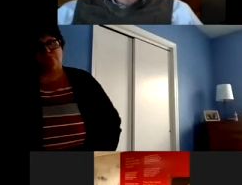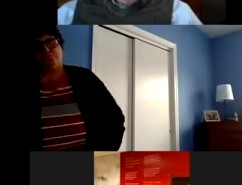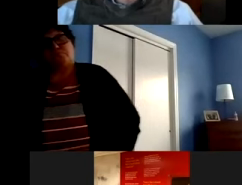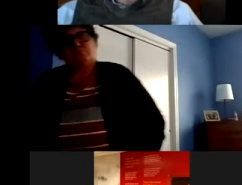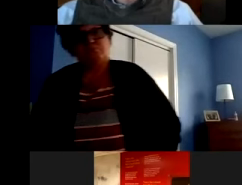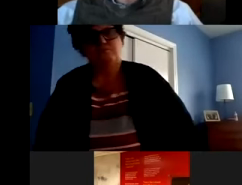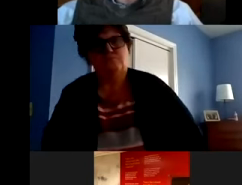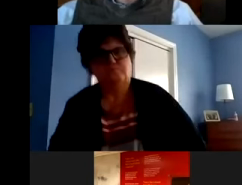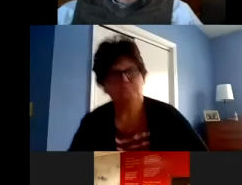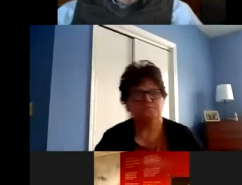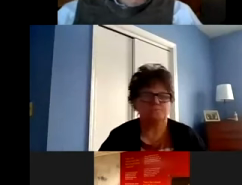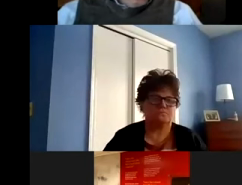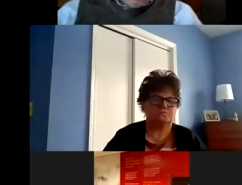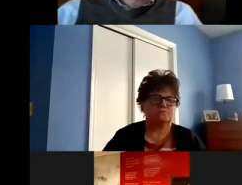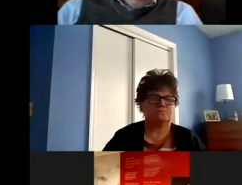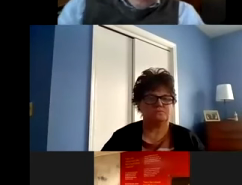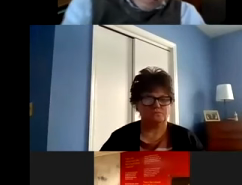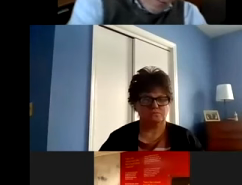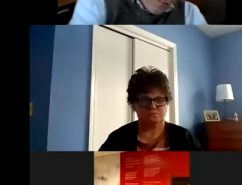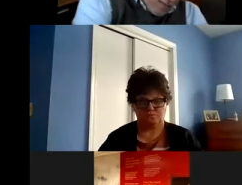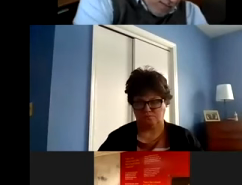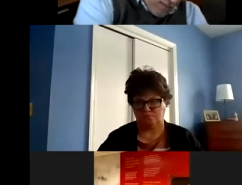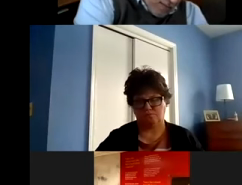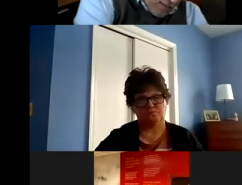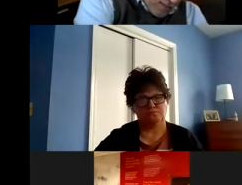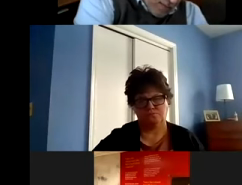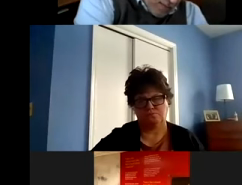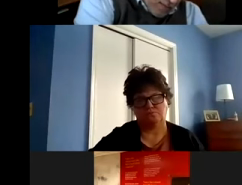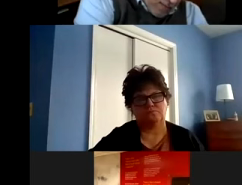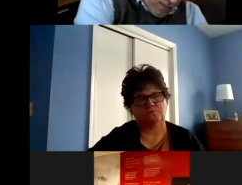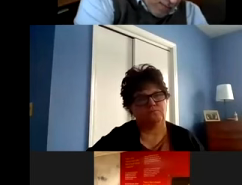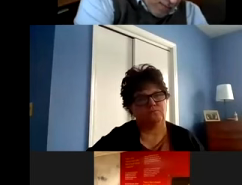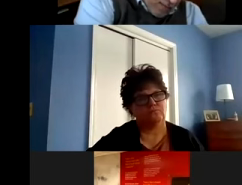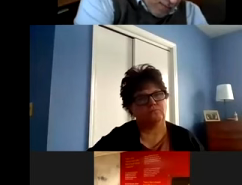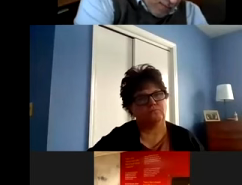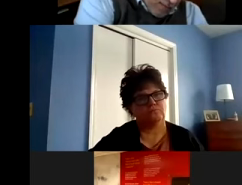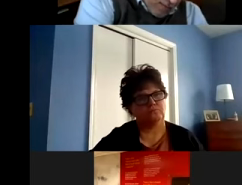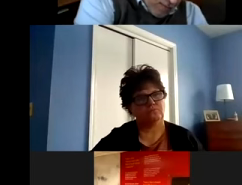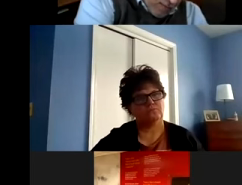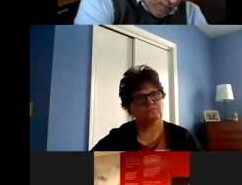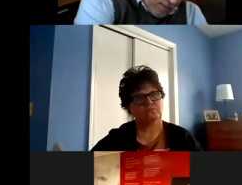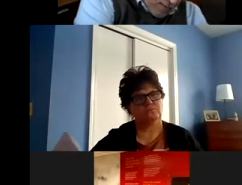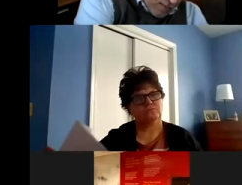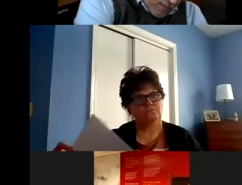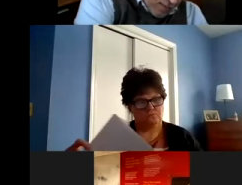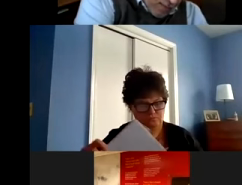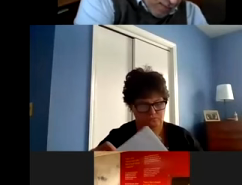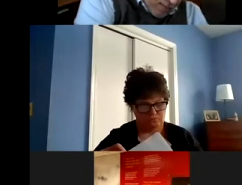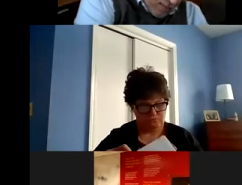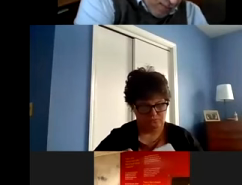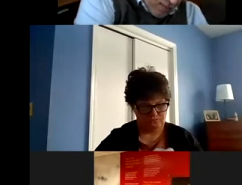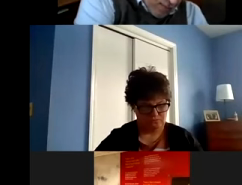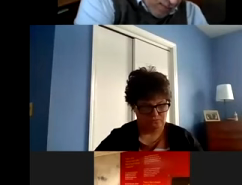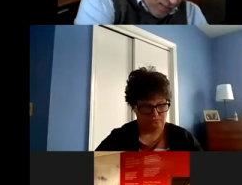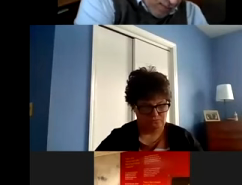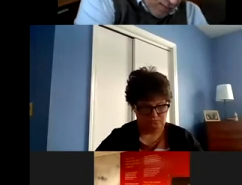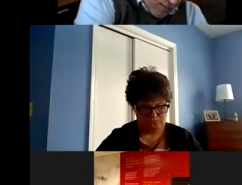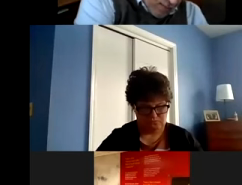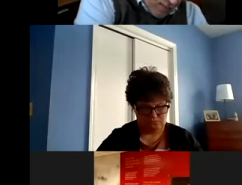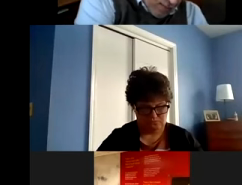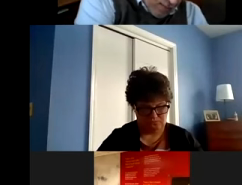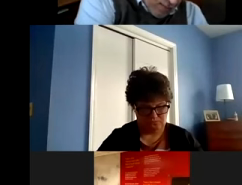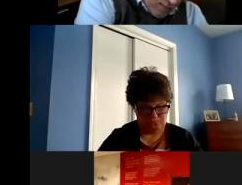We are born to die, Between these events, I certainly have covered a